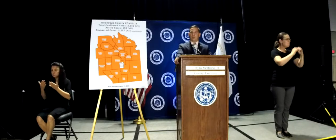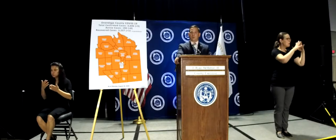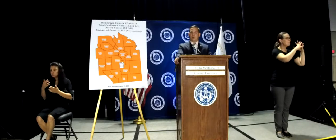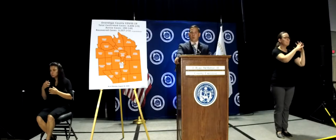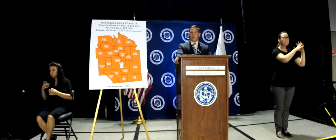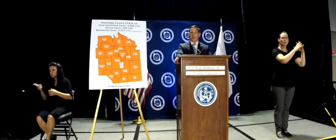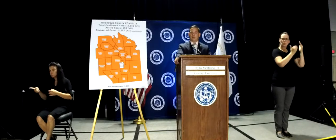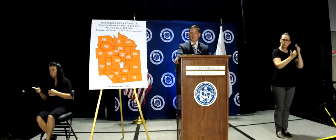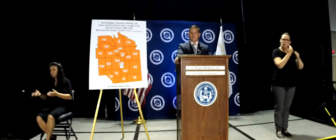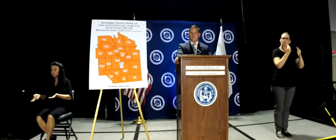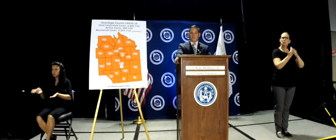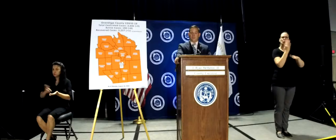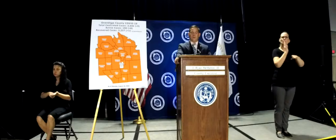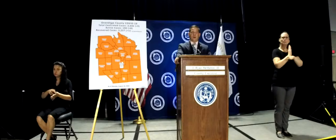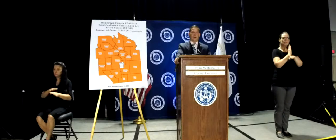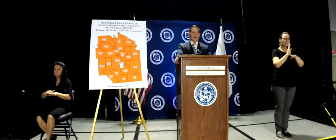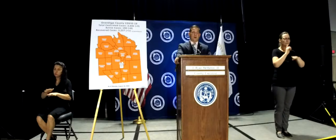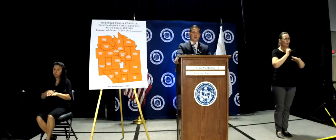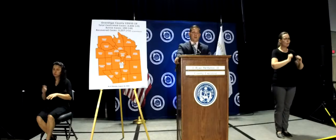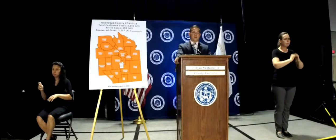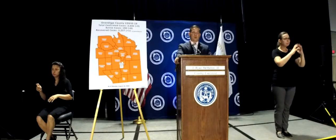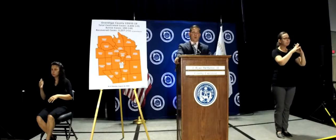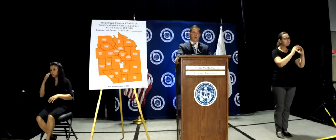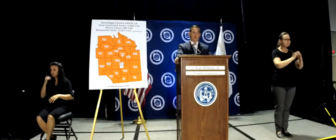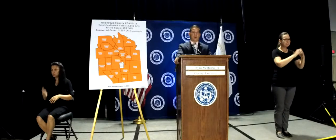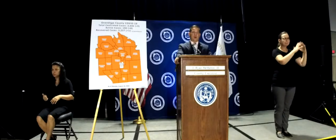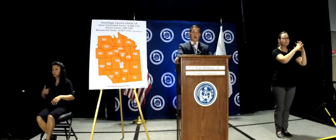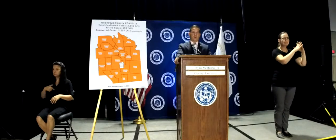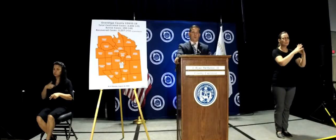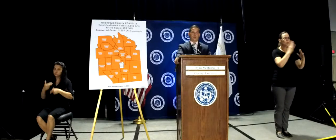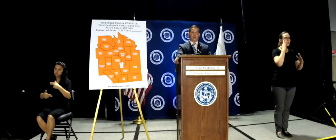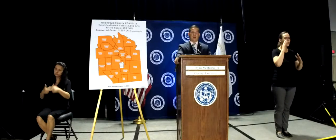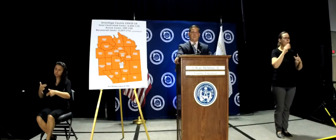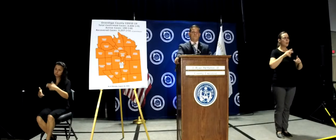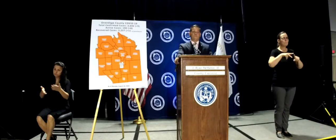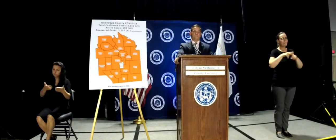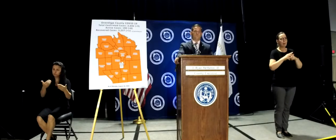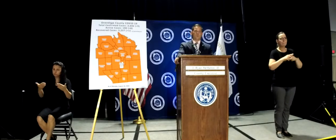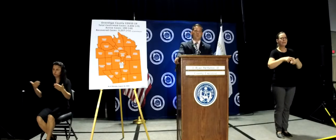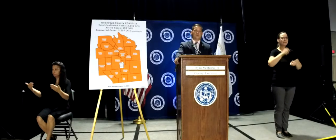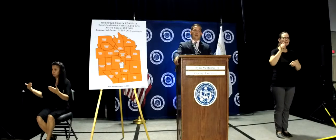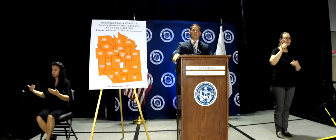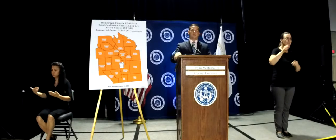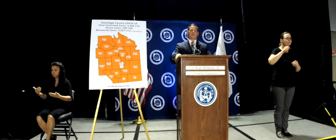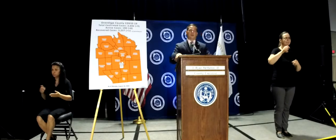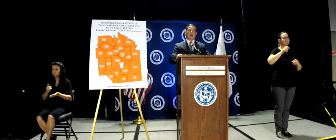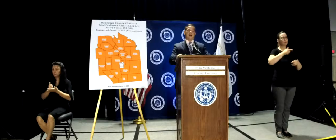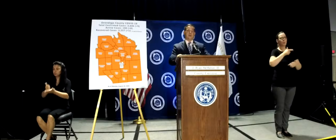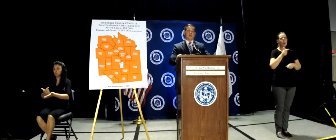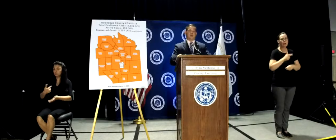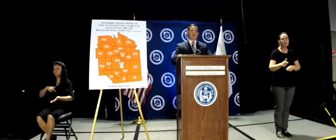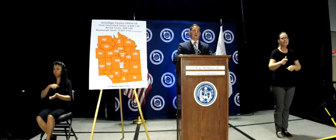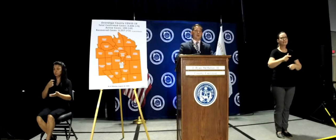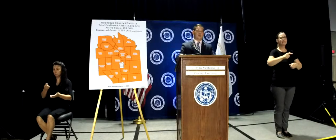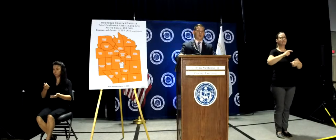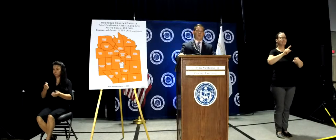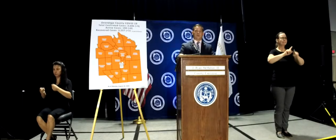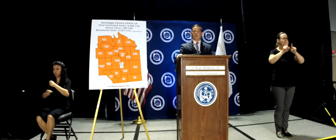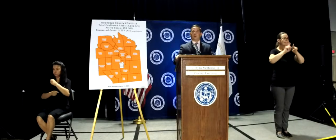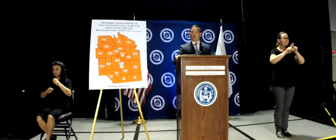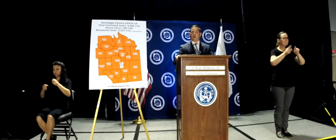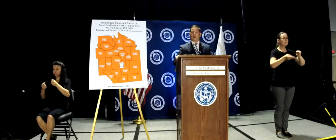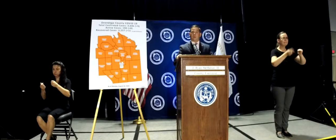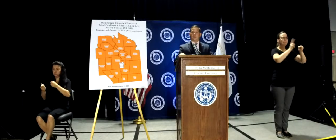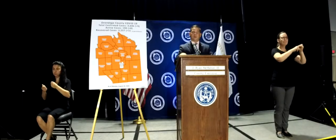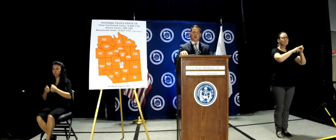at 100% work capacity. And so when you look at the segments of the economy, there are certain ones that